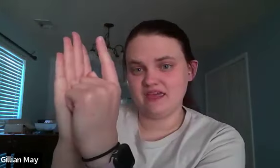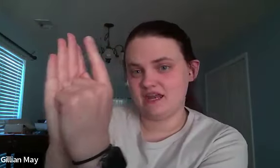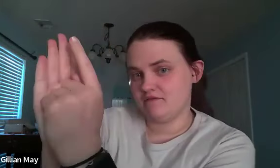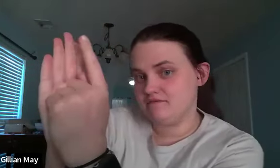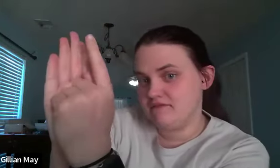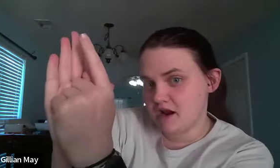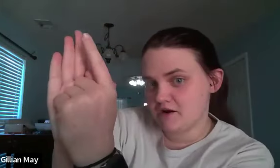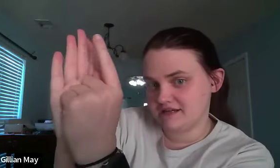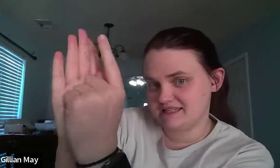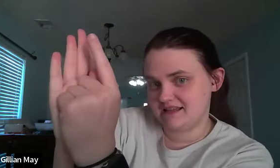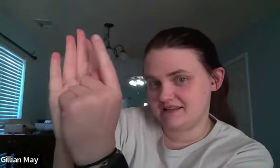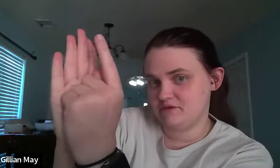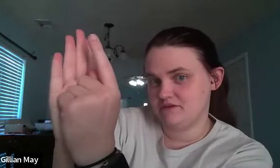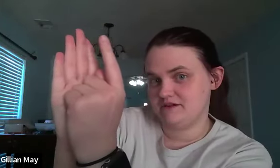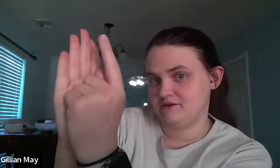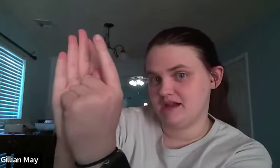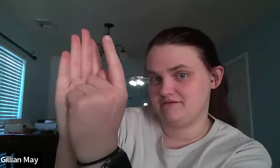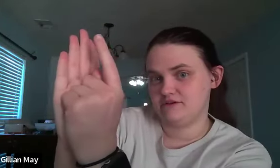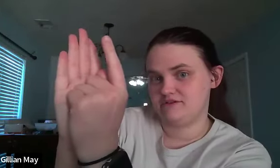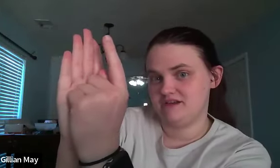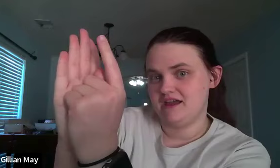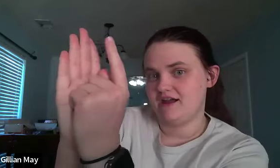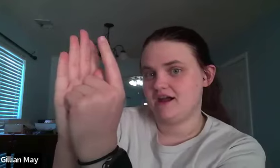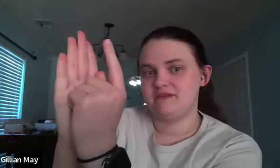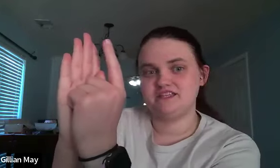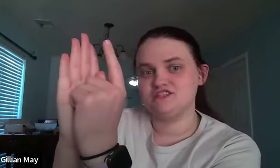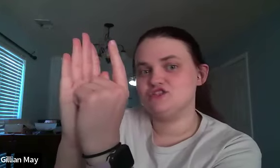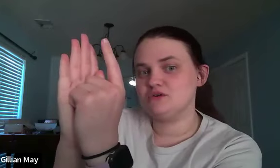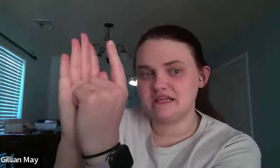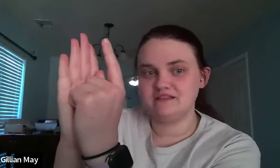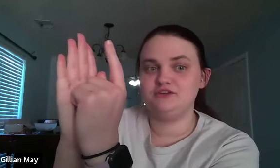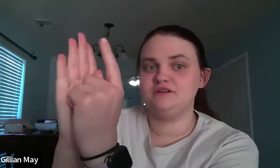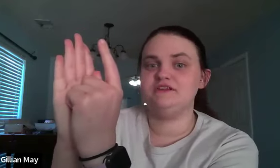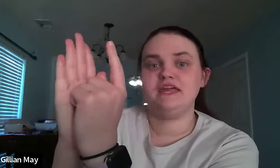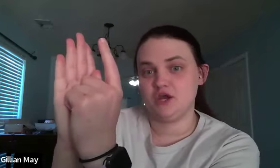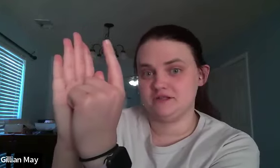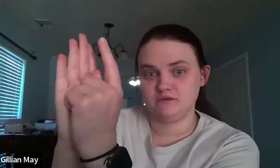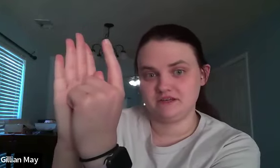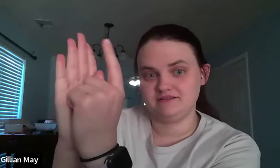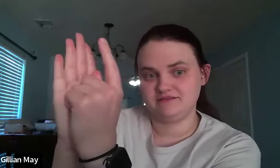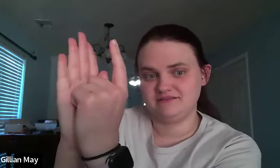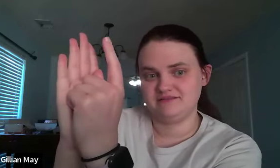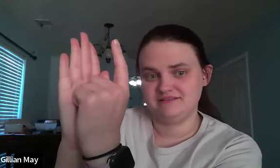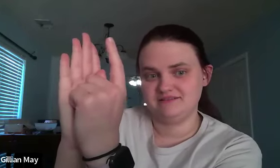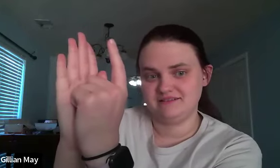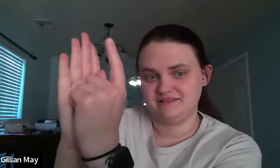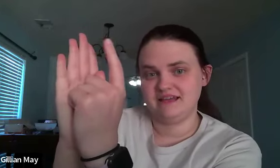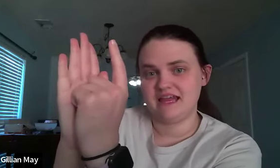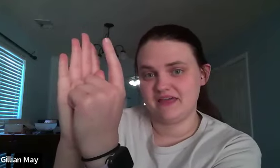then very slightly move your finger back and forth. I mean, so slightly you don't even like know it's moving. And